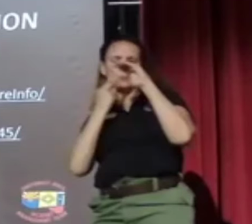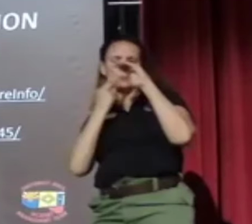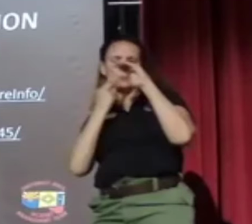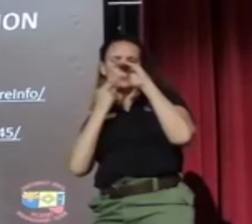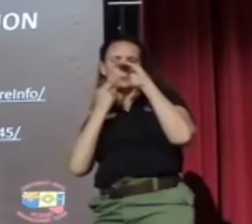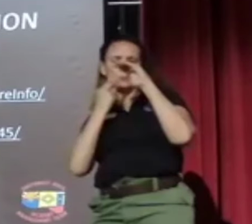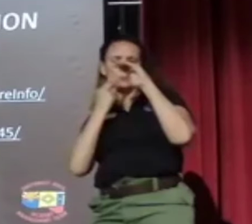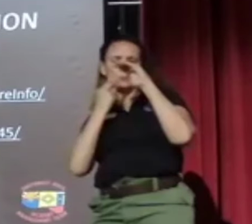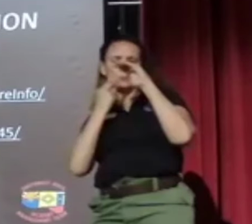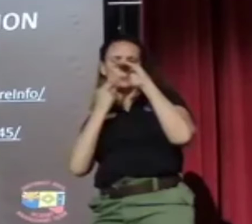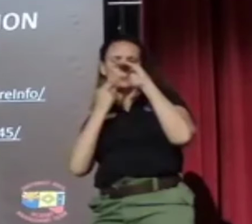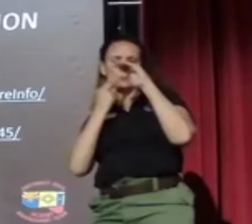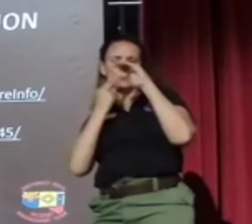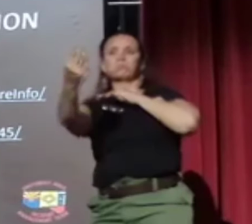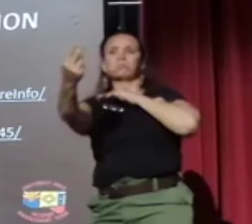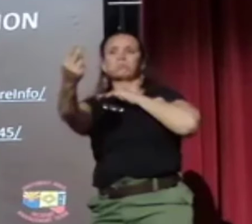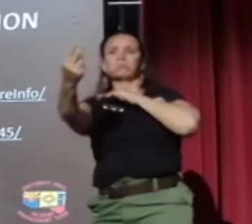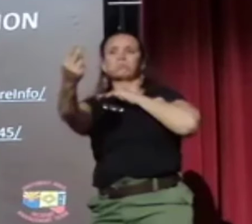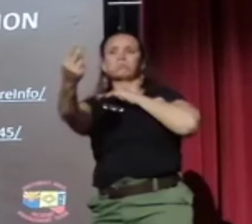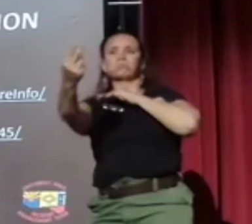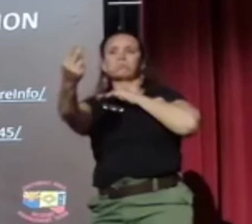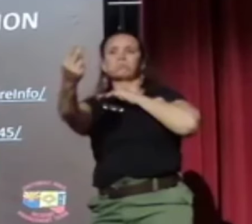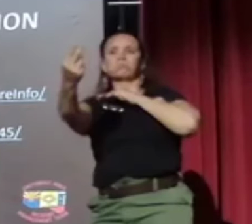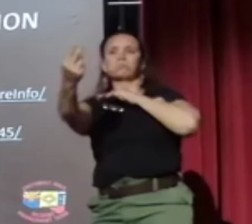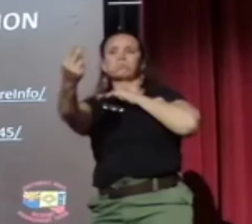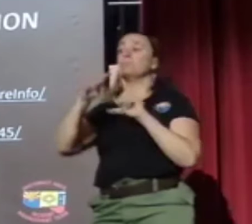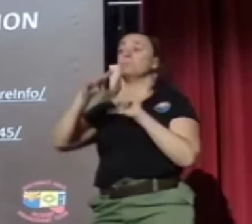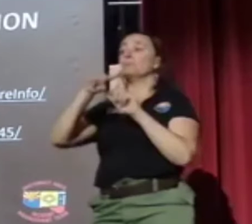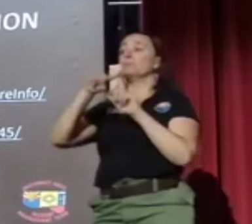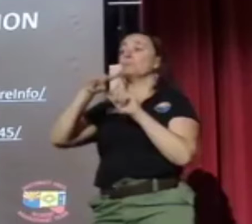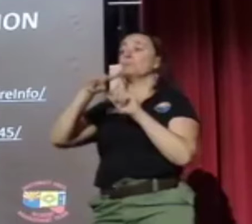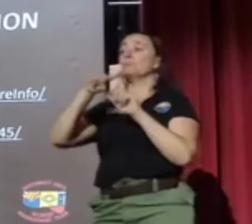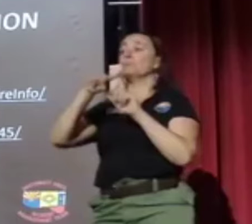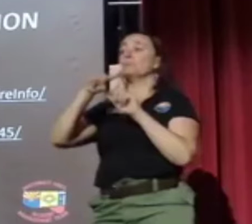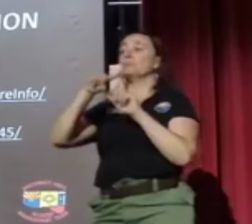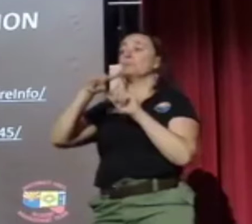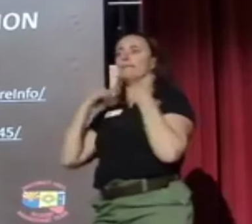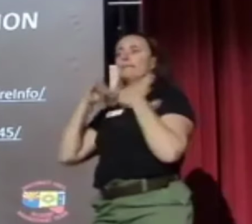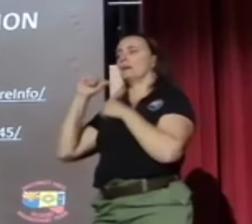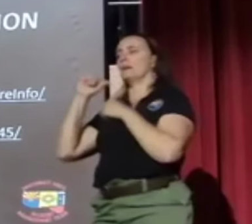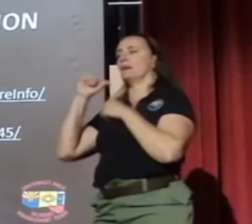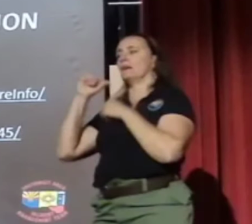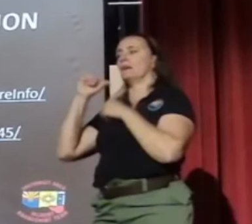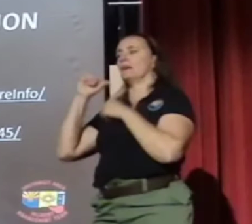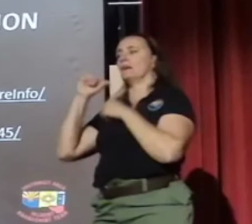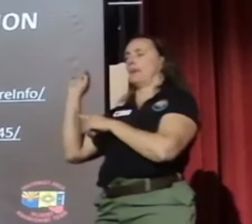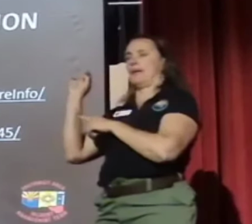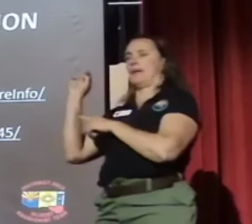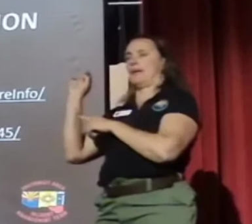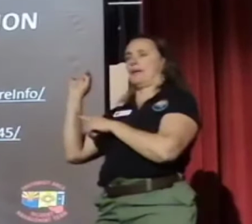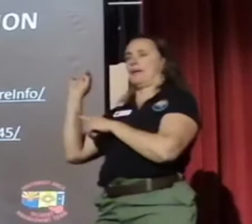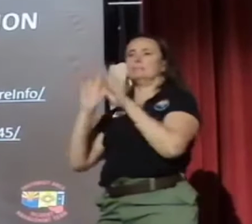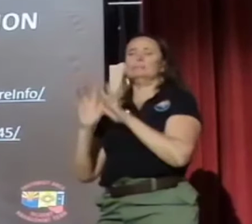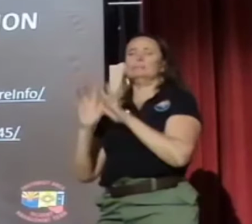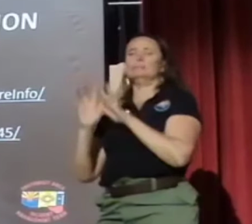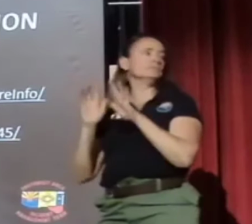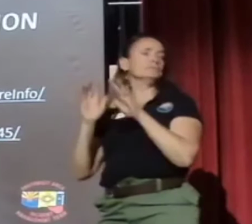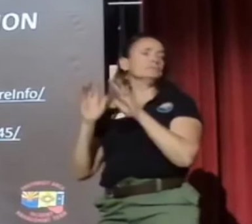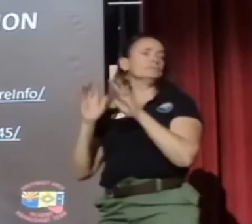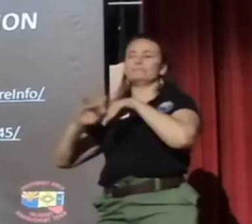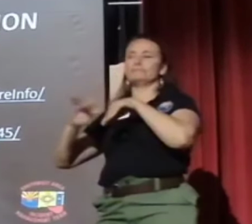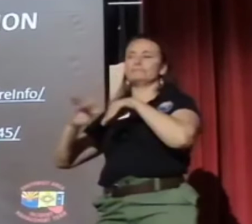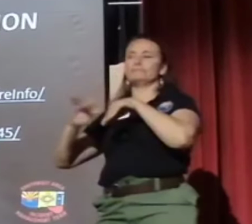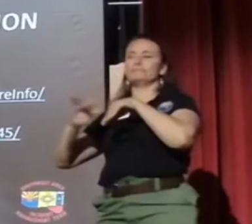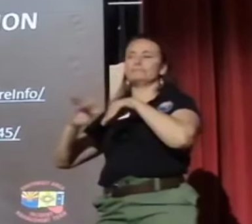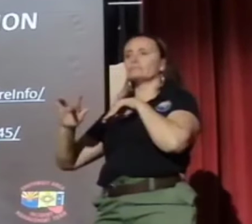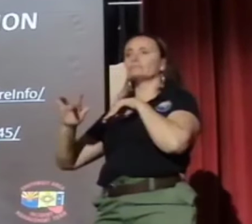go. Not only that, we have IMEX on site as well as off and available to us. We also have in